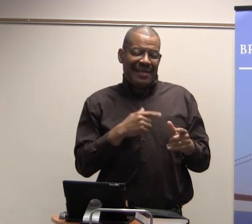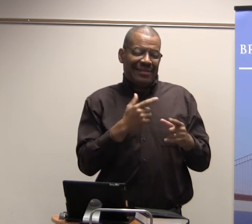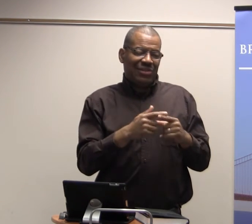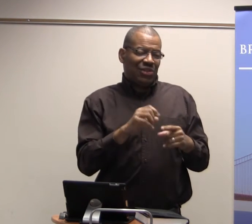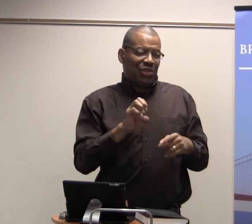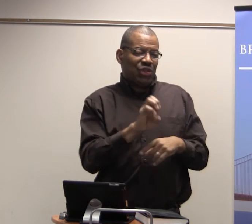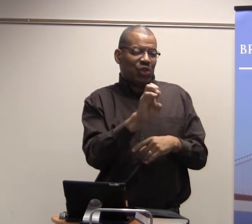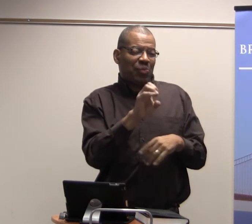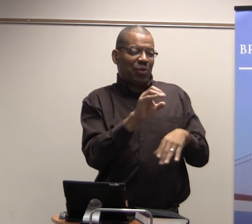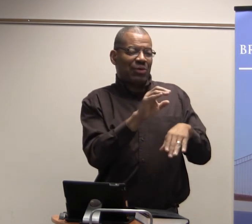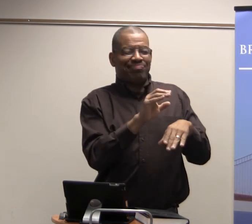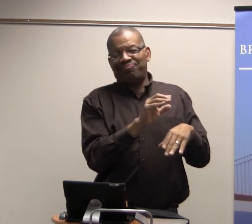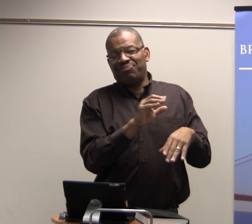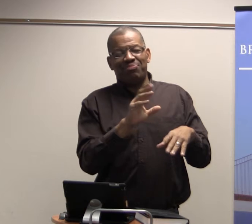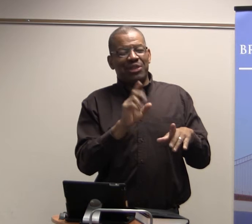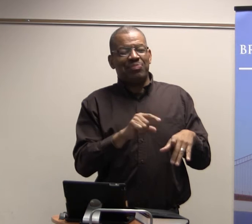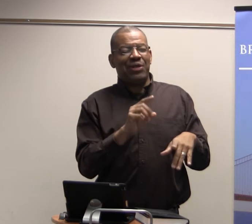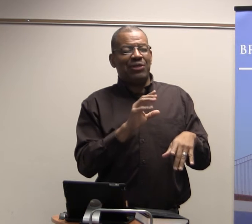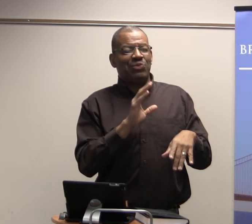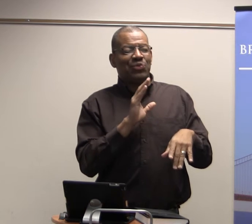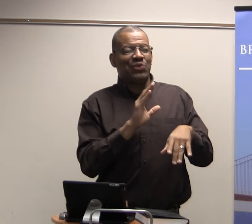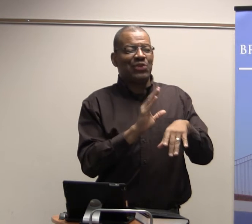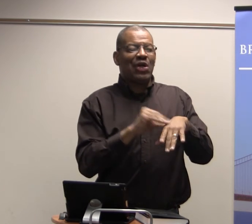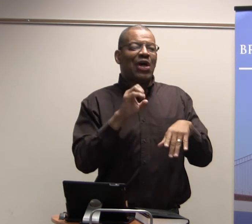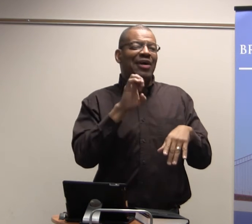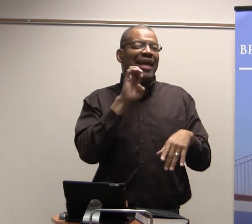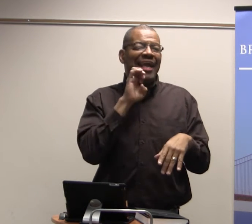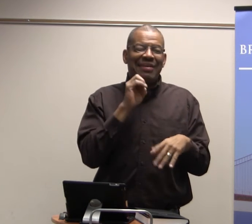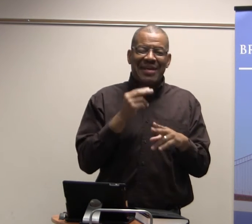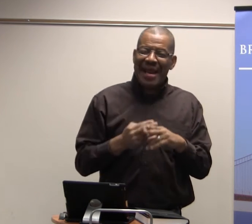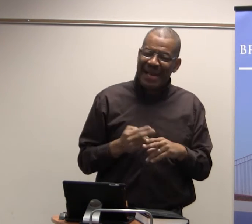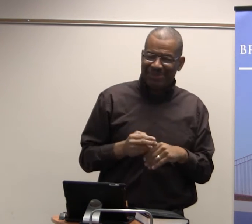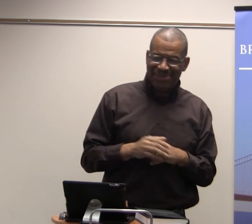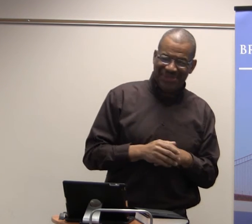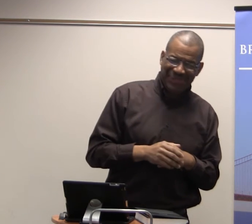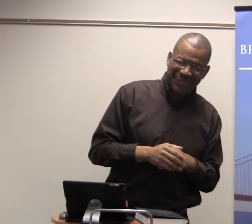and the serpent must be called Eve names.